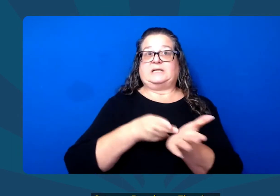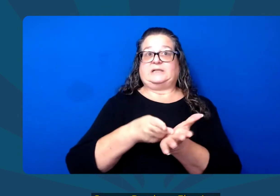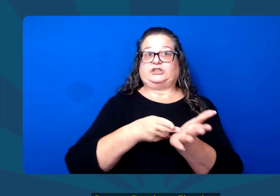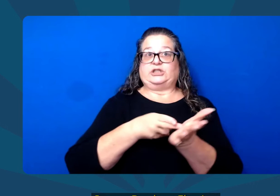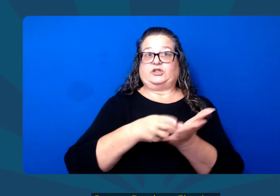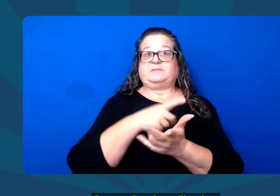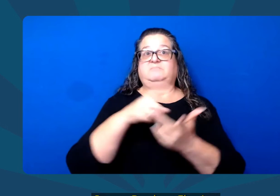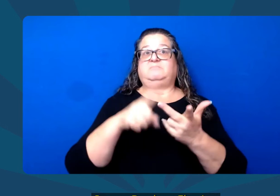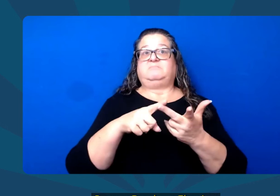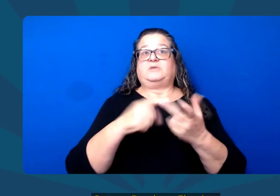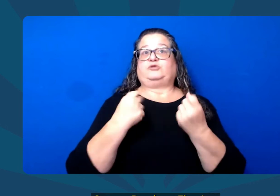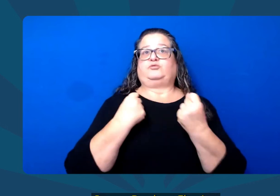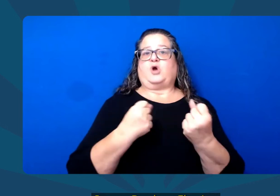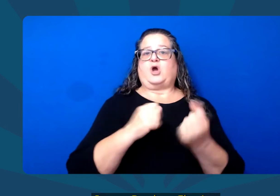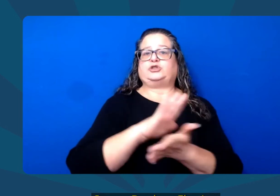election integrity,